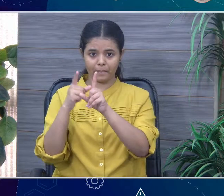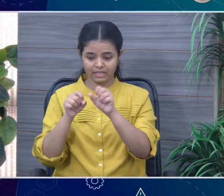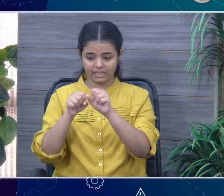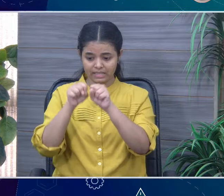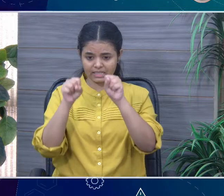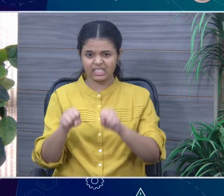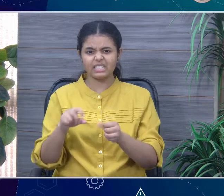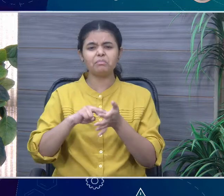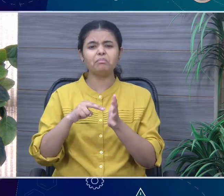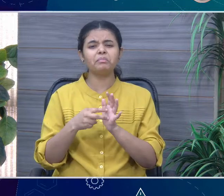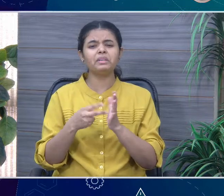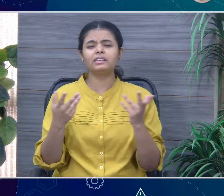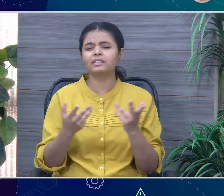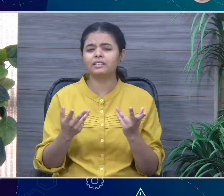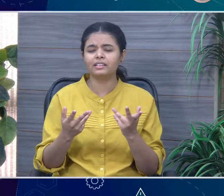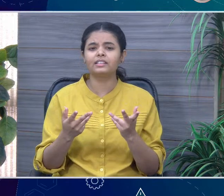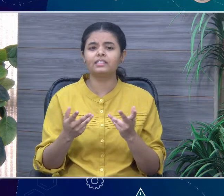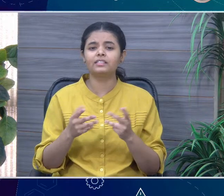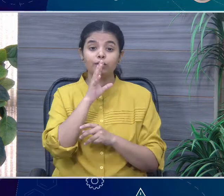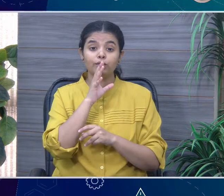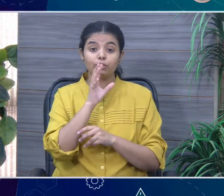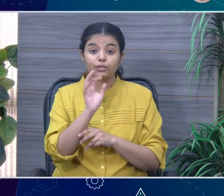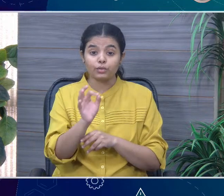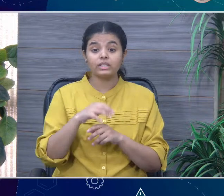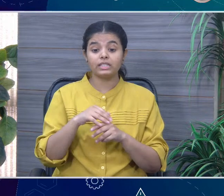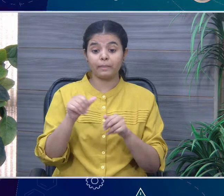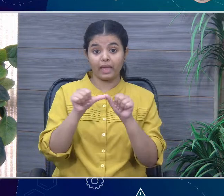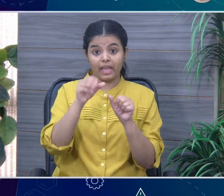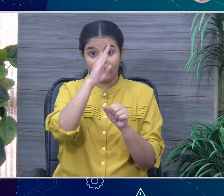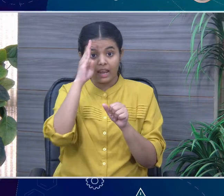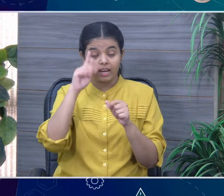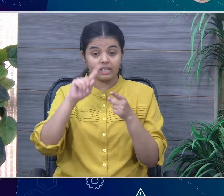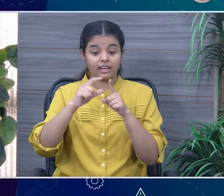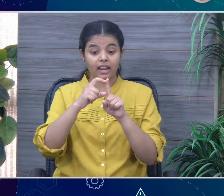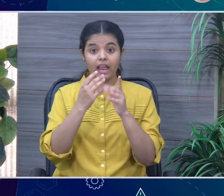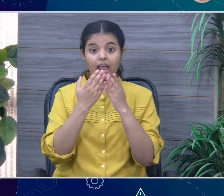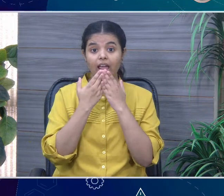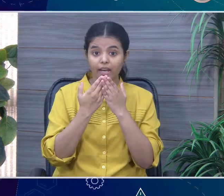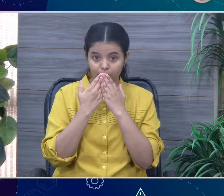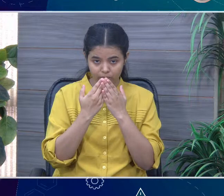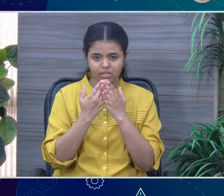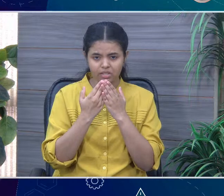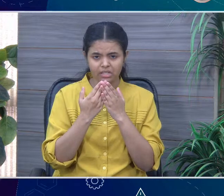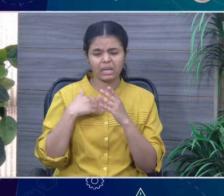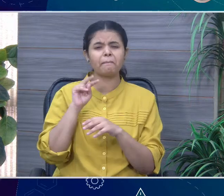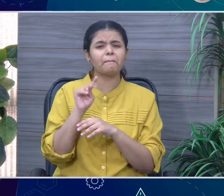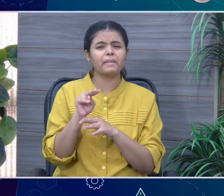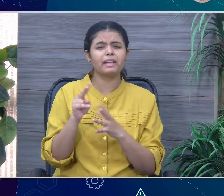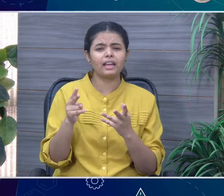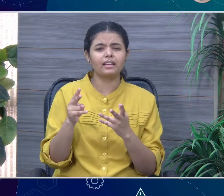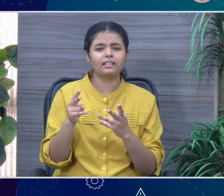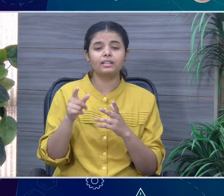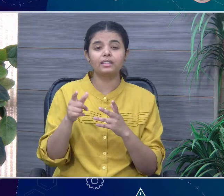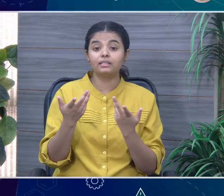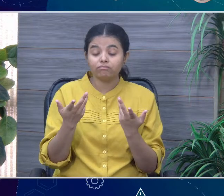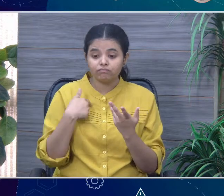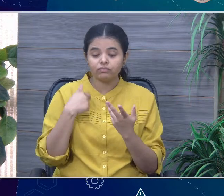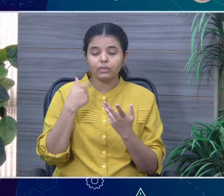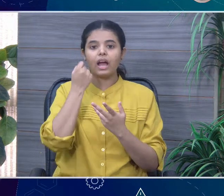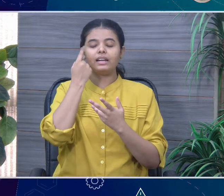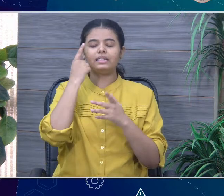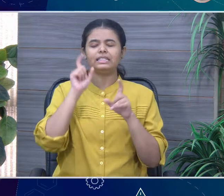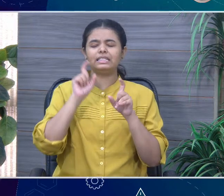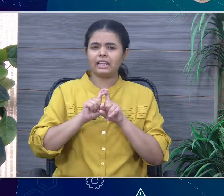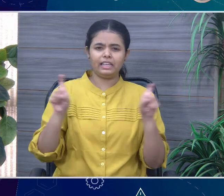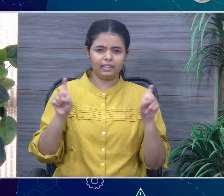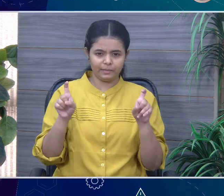is the rationale behind, the academic, the educational rationale behind buddy system, so that we have more conviction for